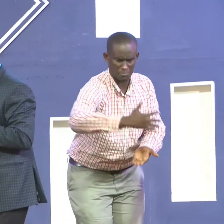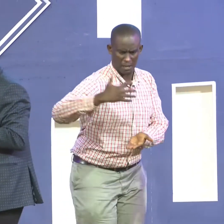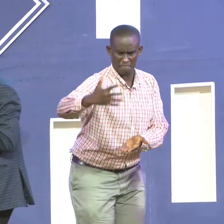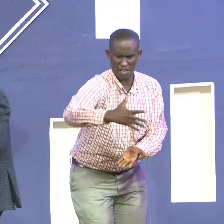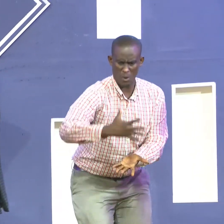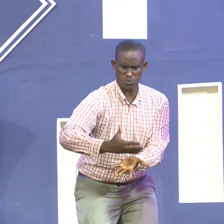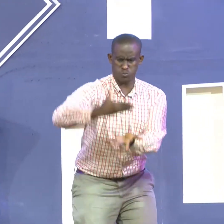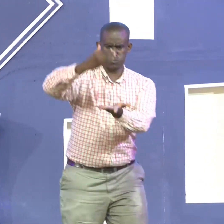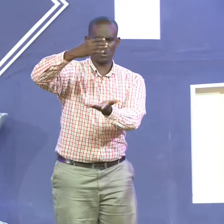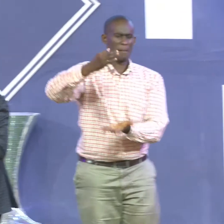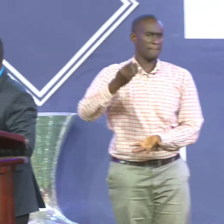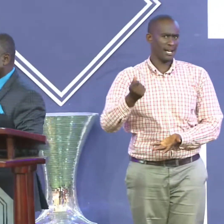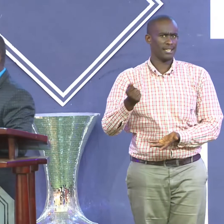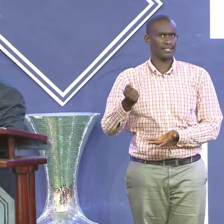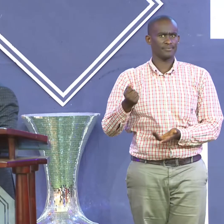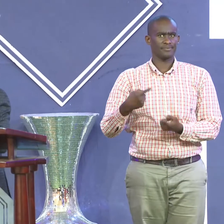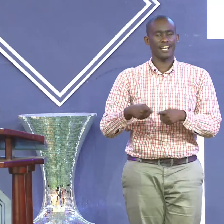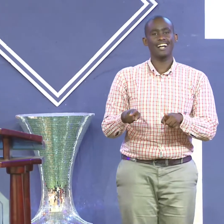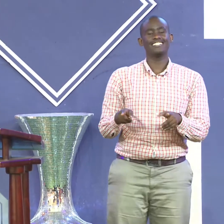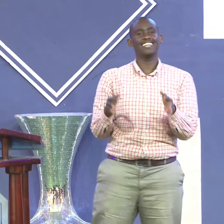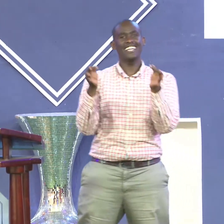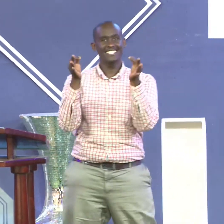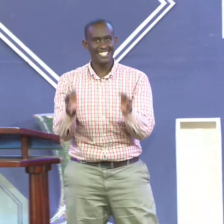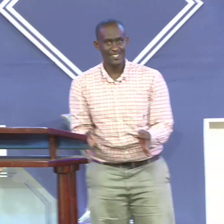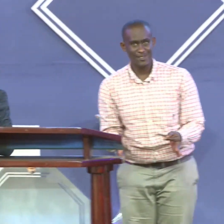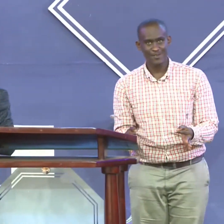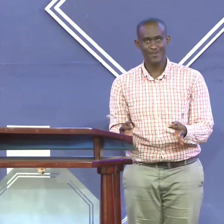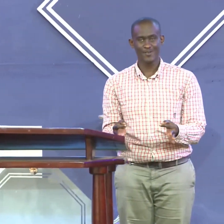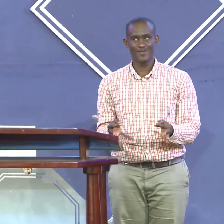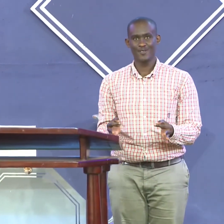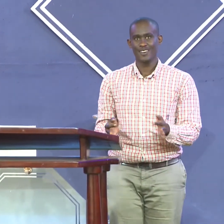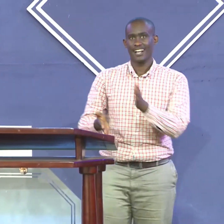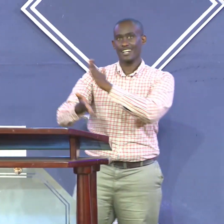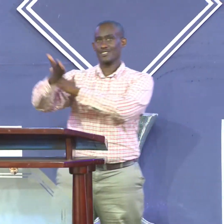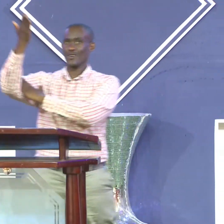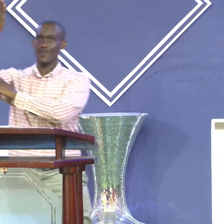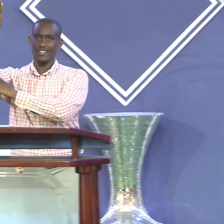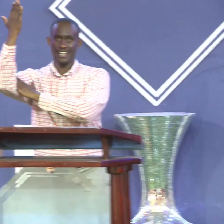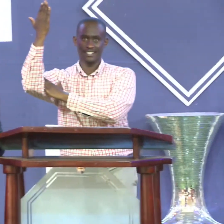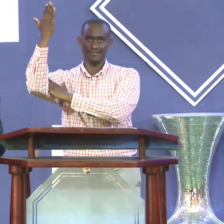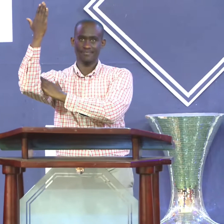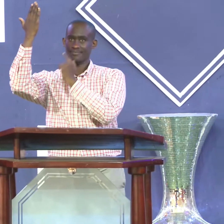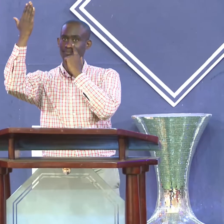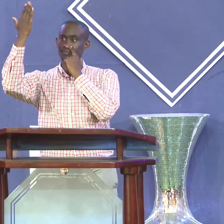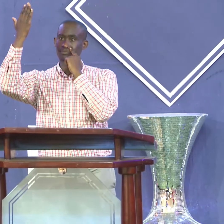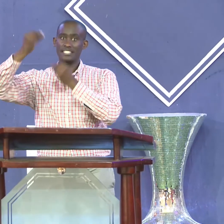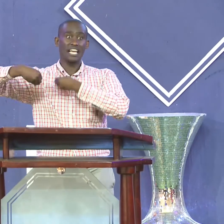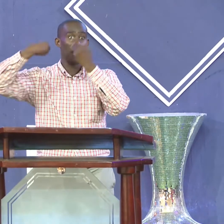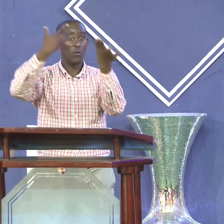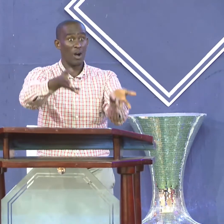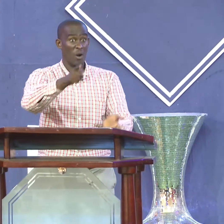he wants. Praise the Lord. That thing which God had